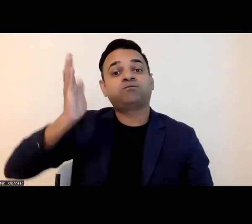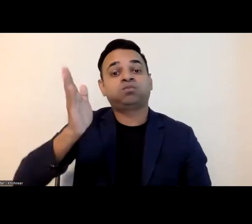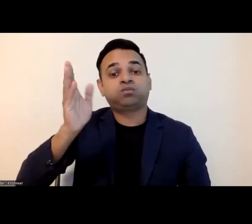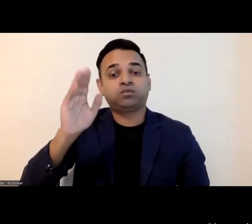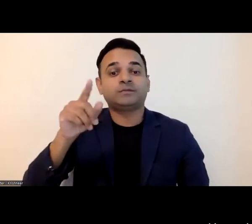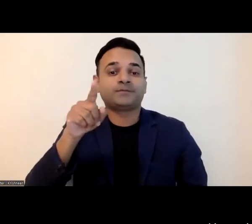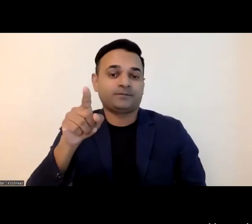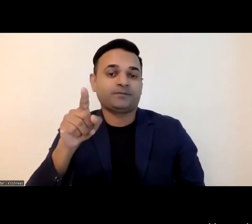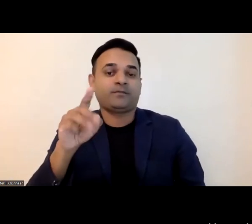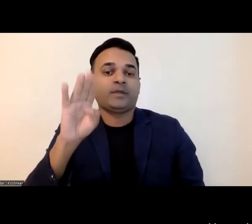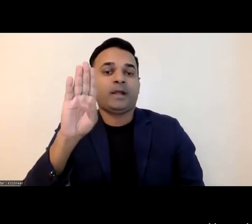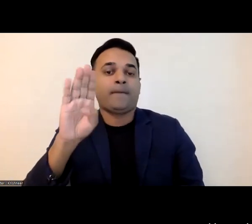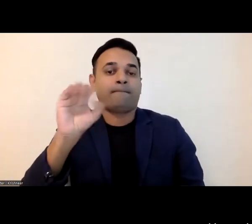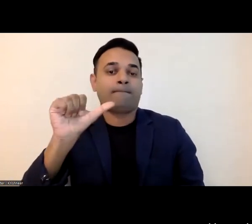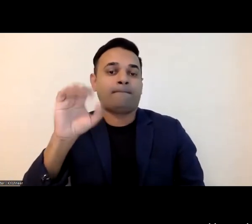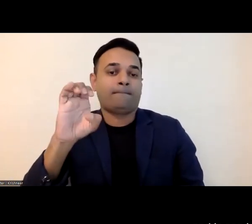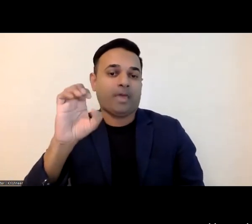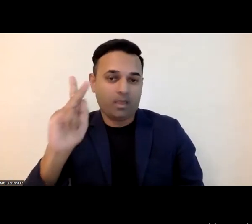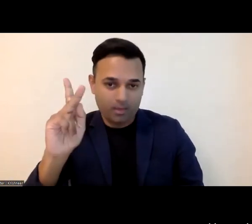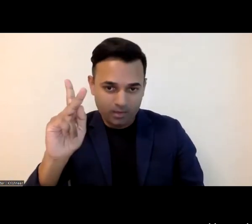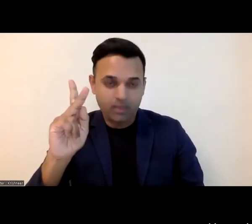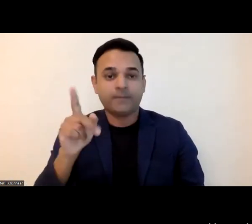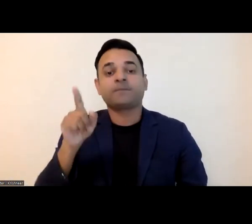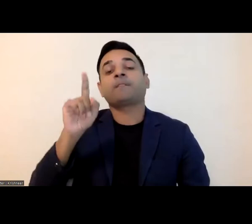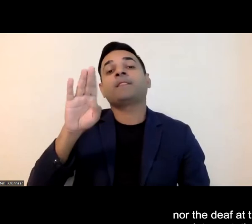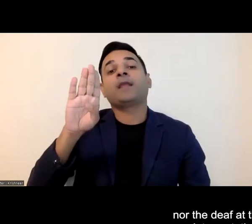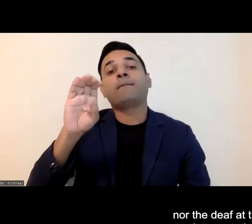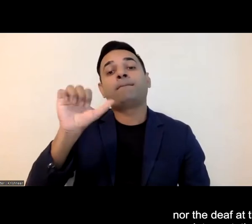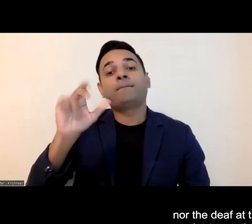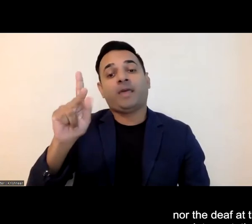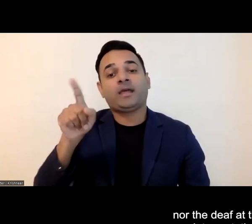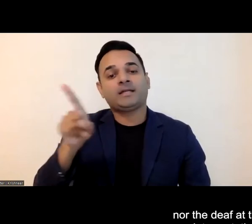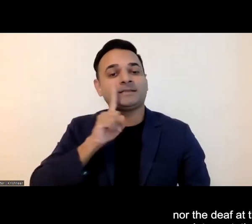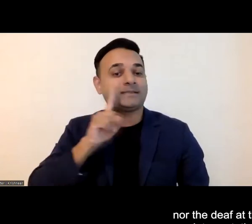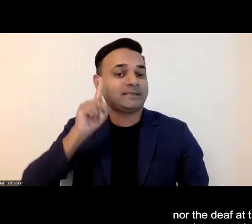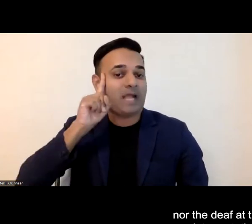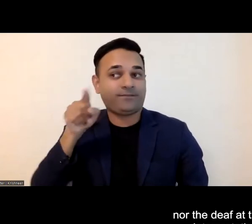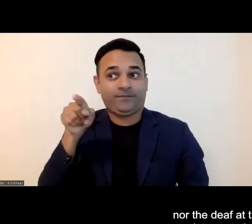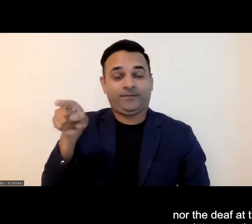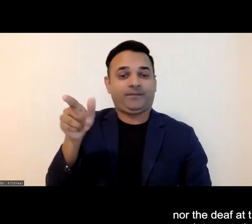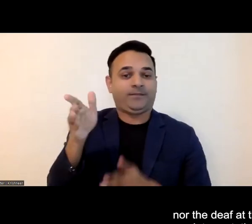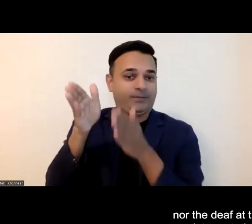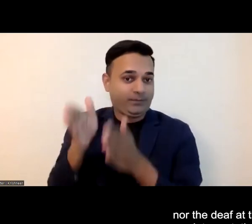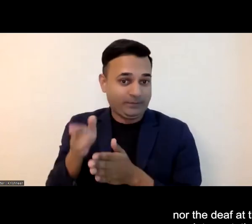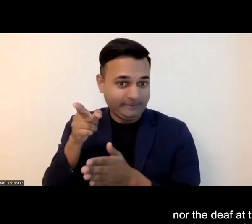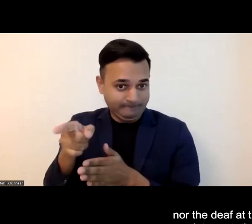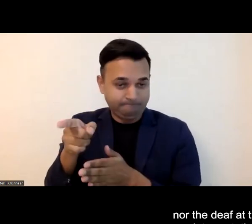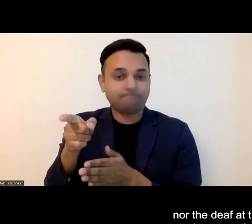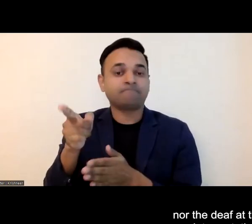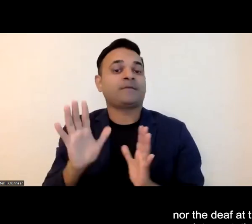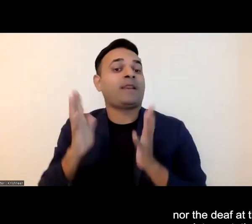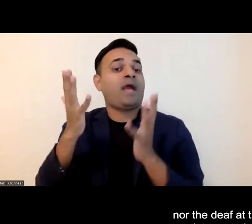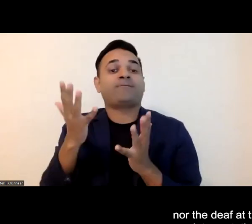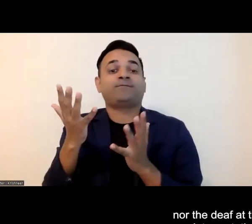University and is currently serving as a Relay interpreter for the deaf at the Seodamgyu Sign